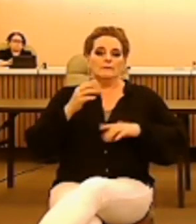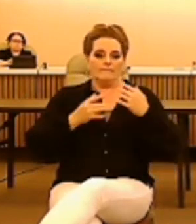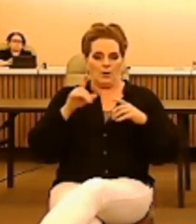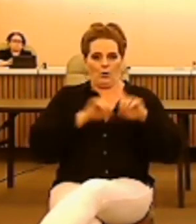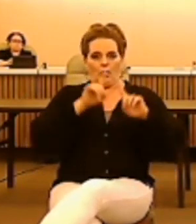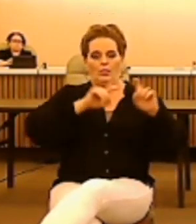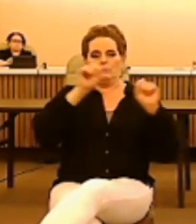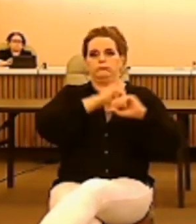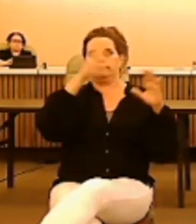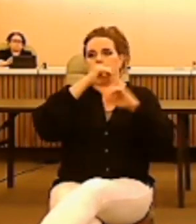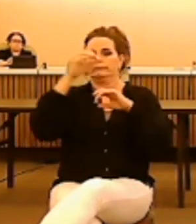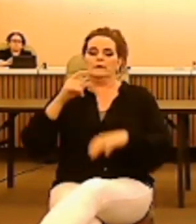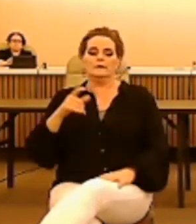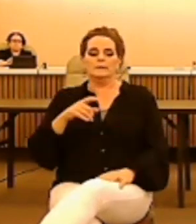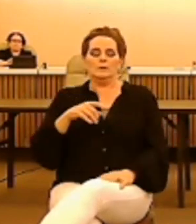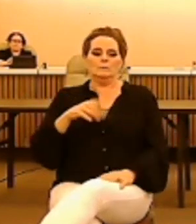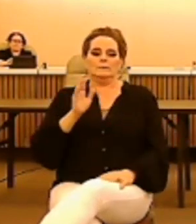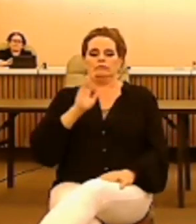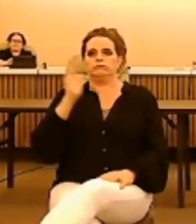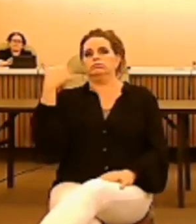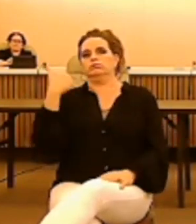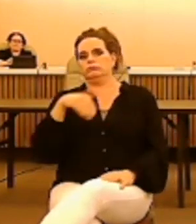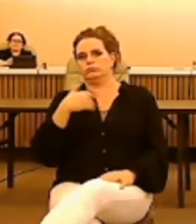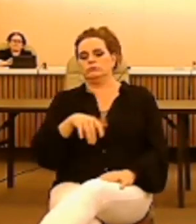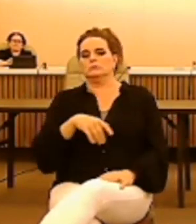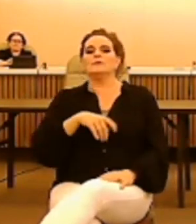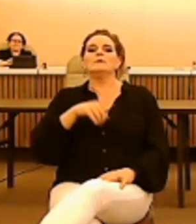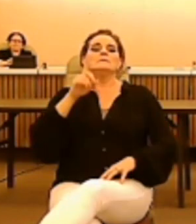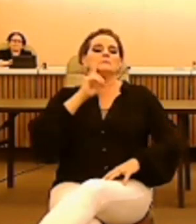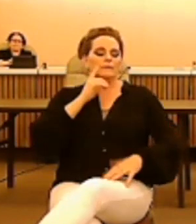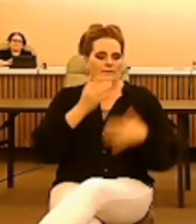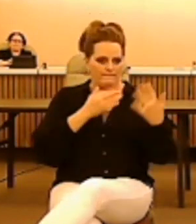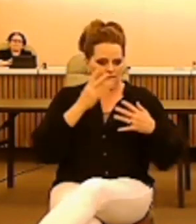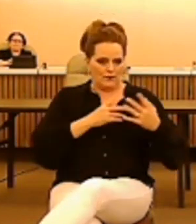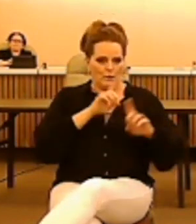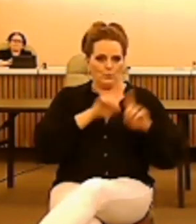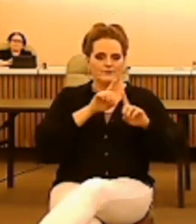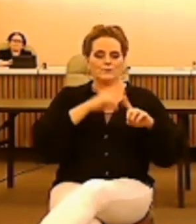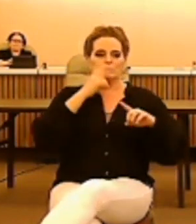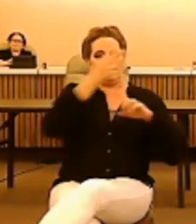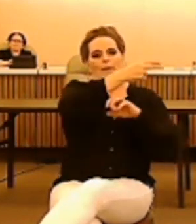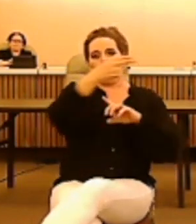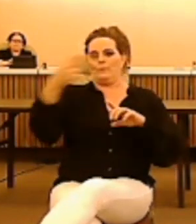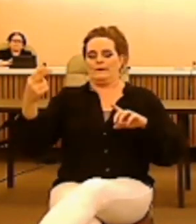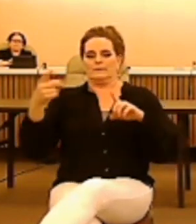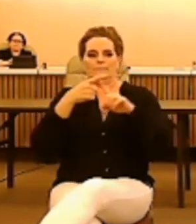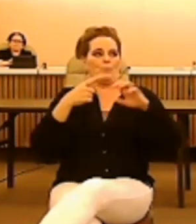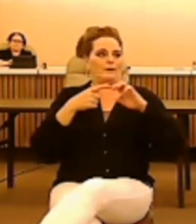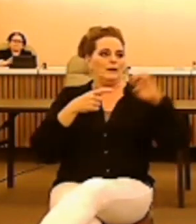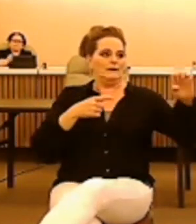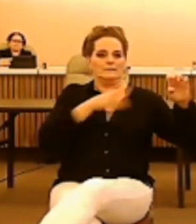It is unbelievable, the firework display that you see on the horizon from east to